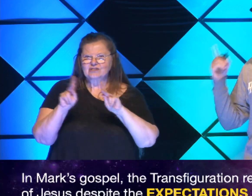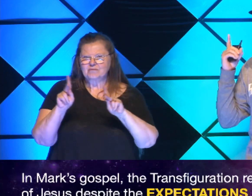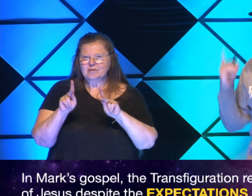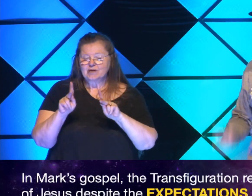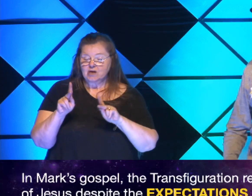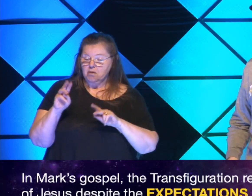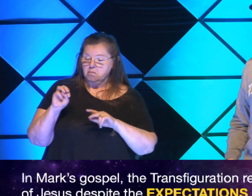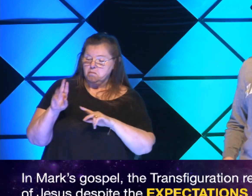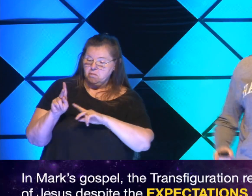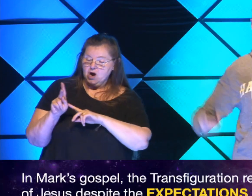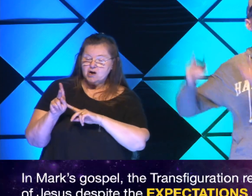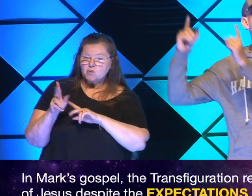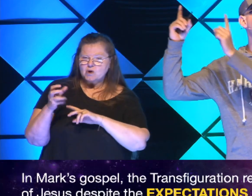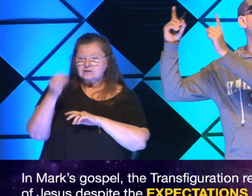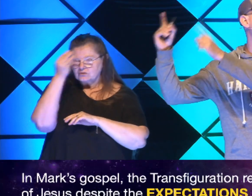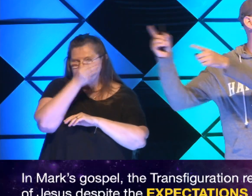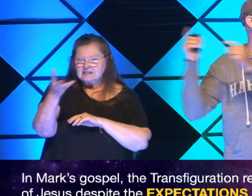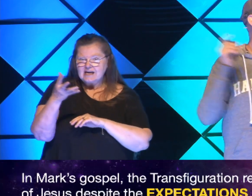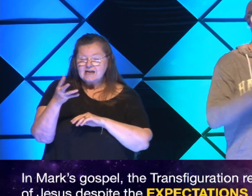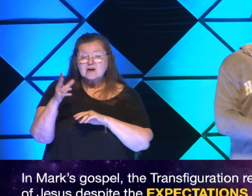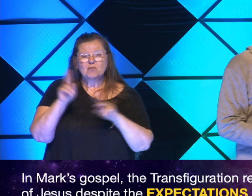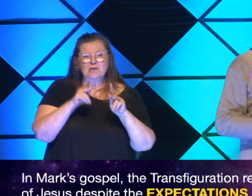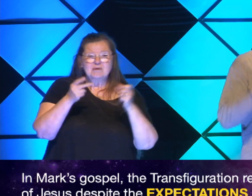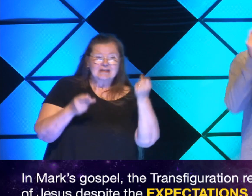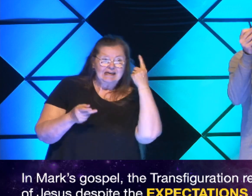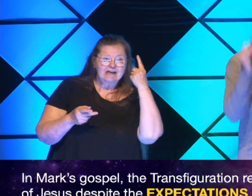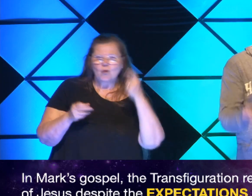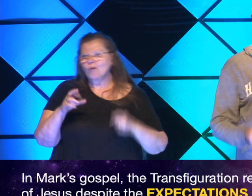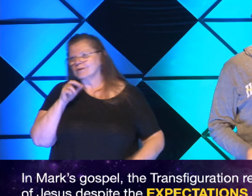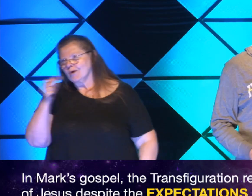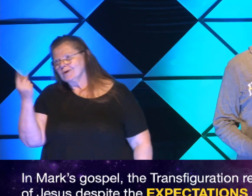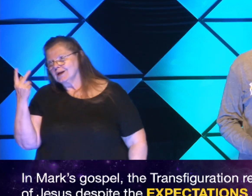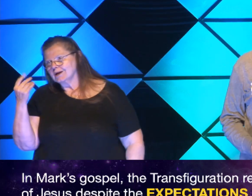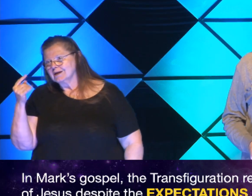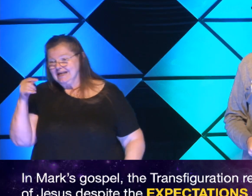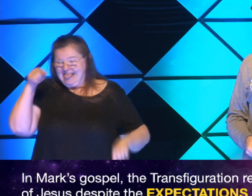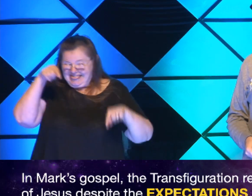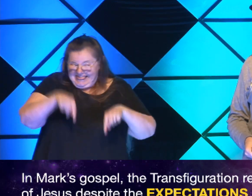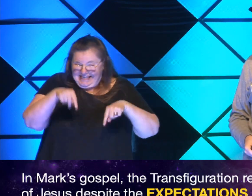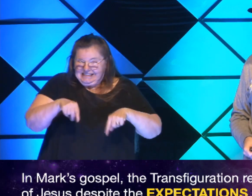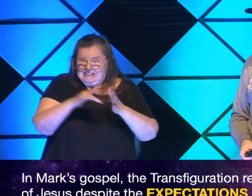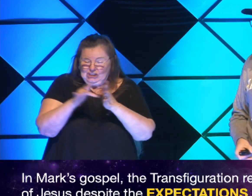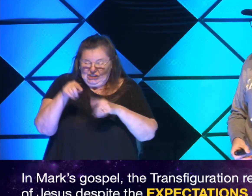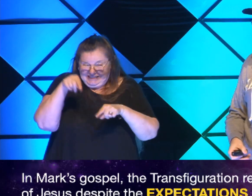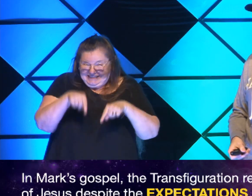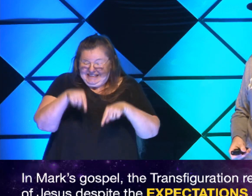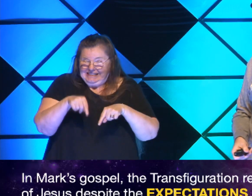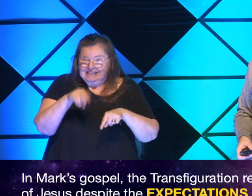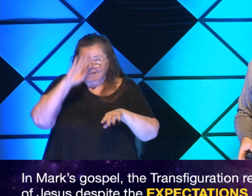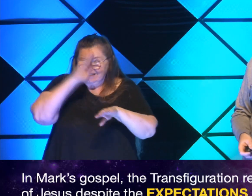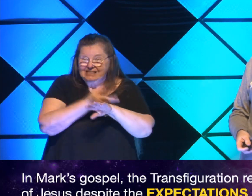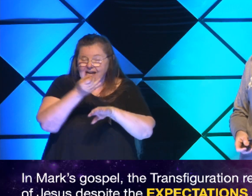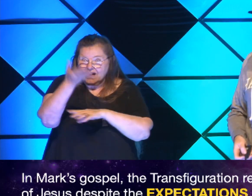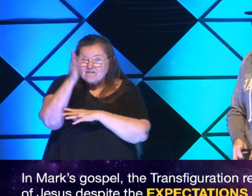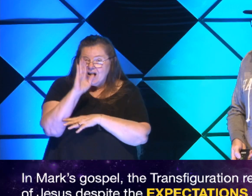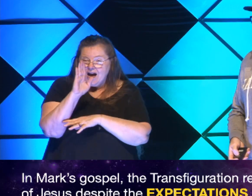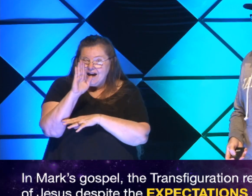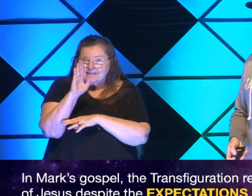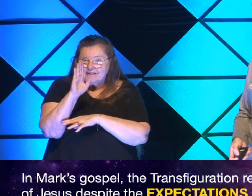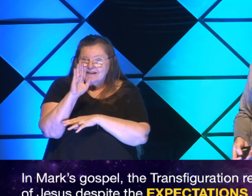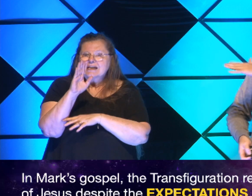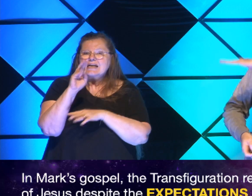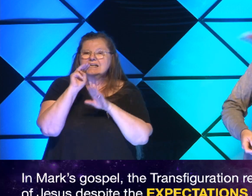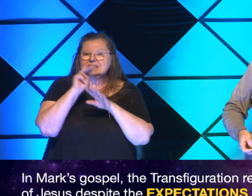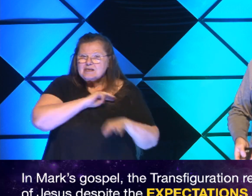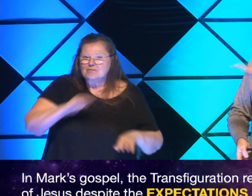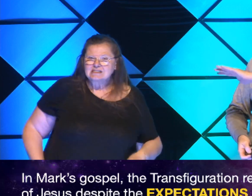What Mark desperately wants to say is whether people get it or not, this is who Jesus is. Jesus is the Son of God. Jesus is the Messiah,